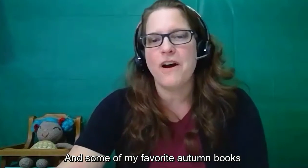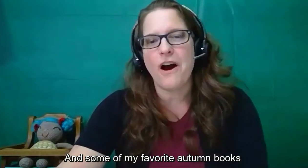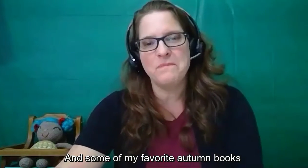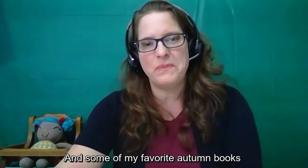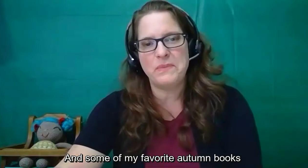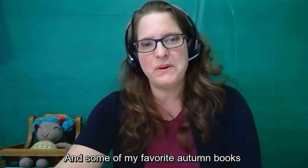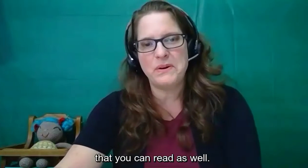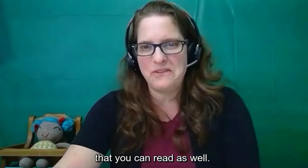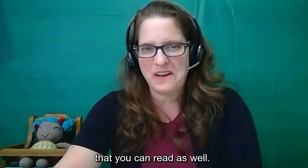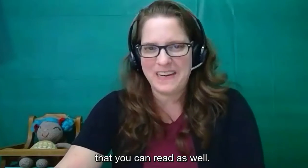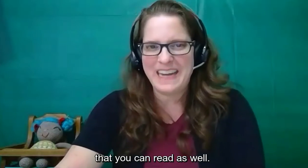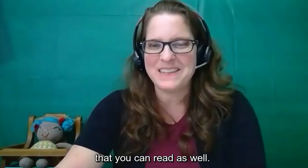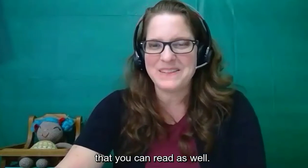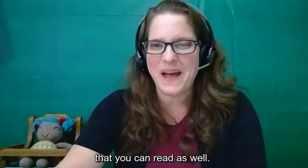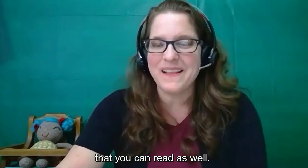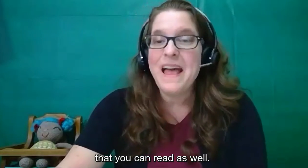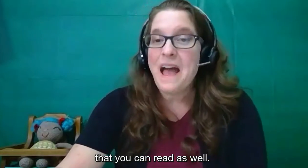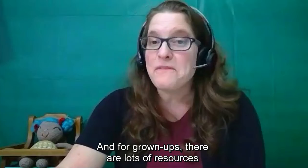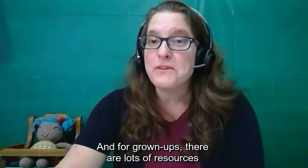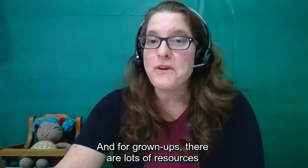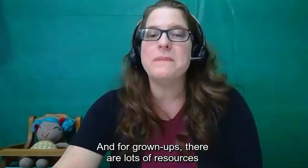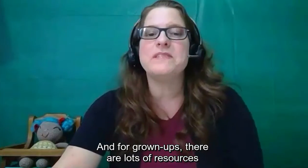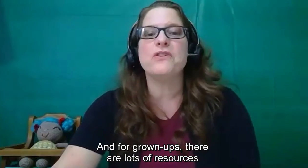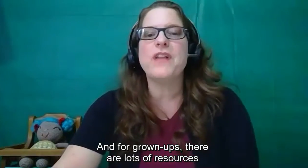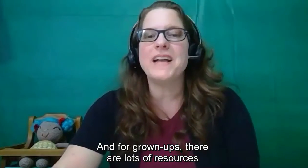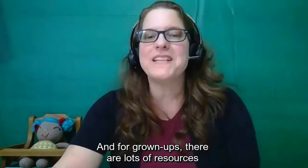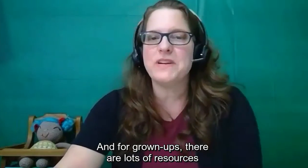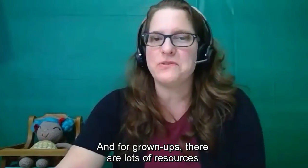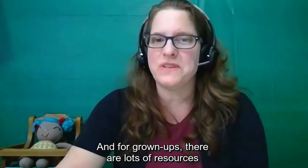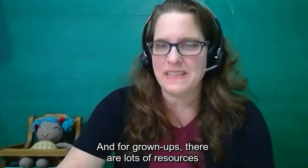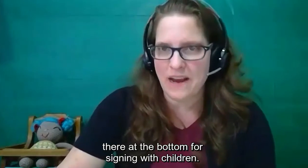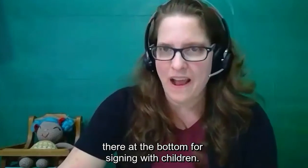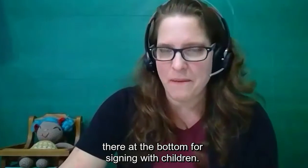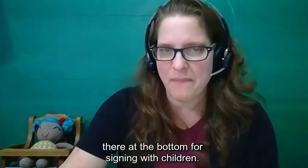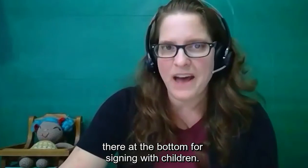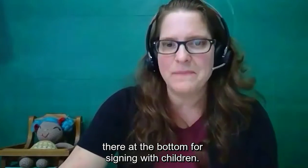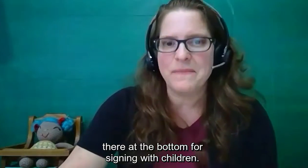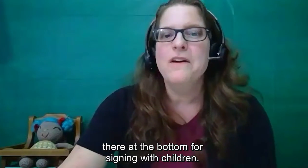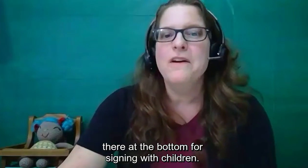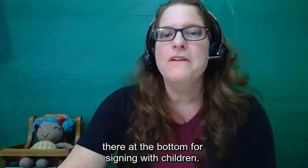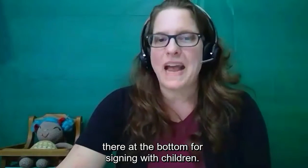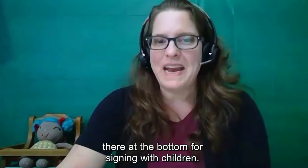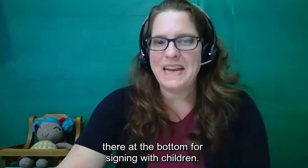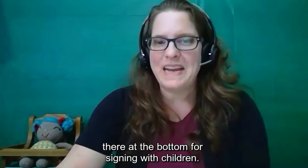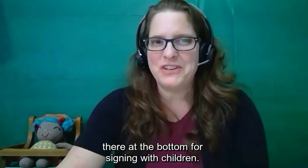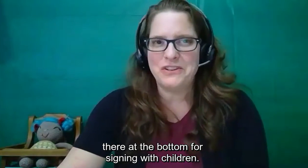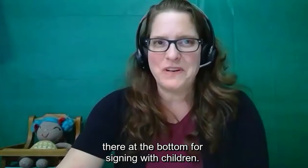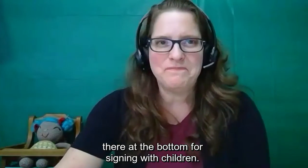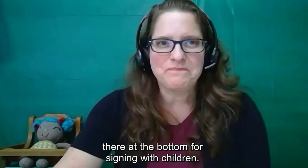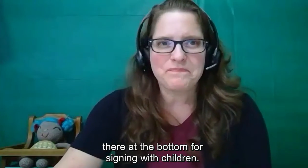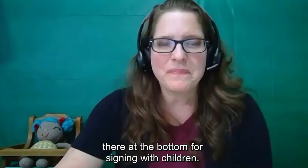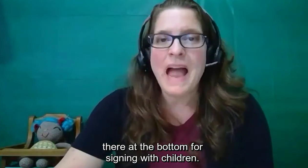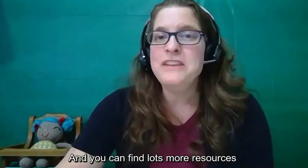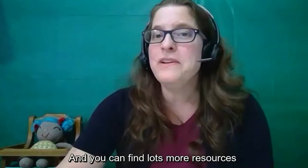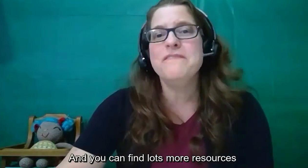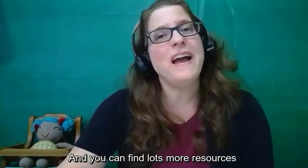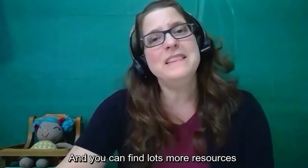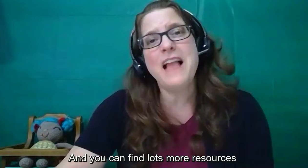autumn books that you can read as well. And for grown-ups, there are lots of resources there at the bottom for signing with children. And you can find lots